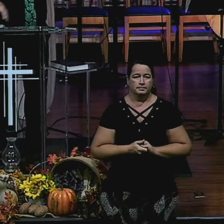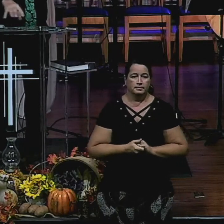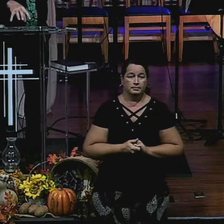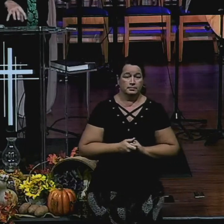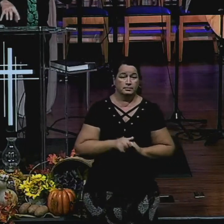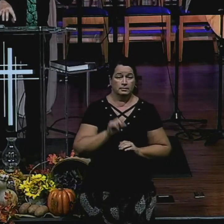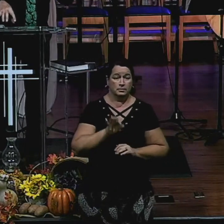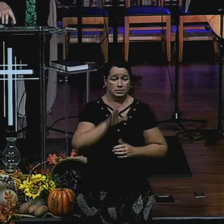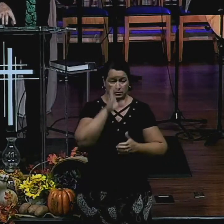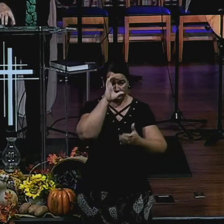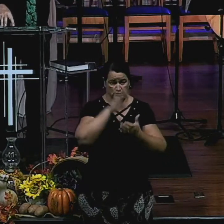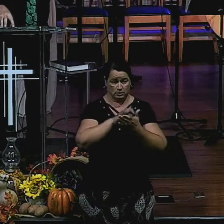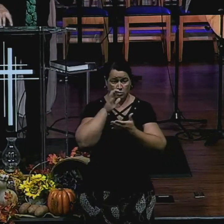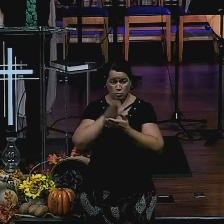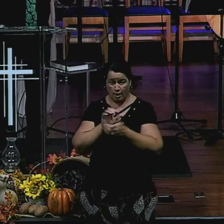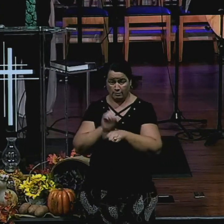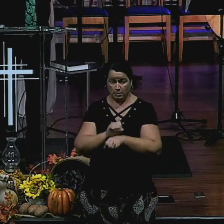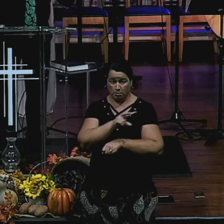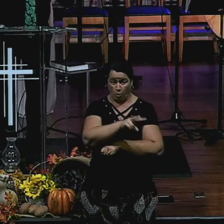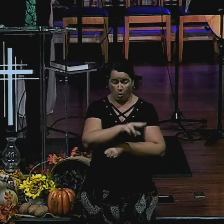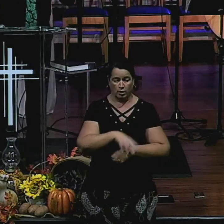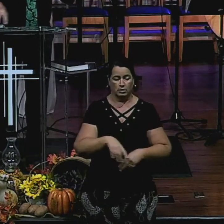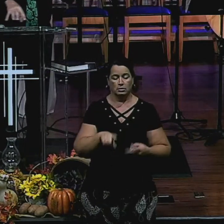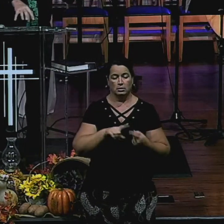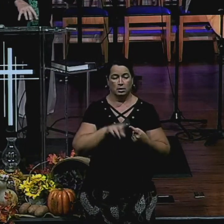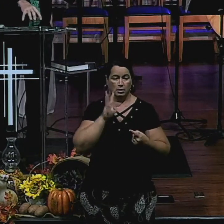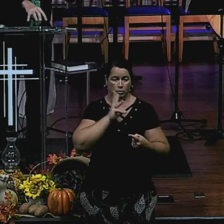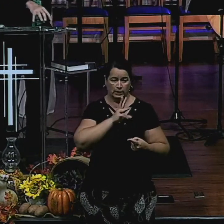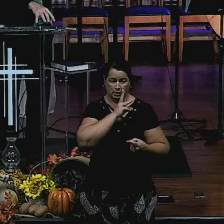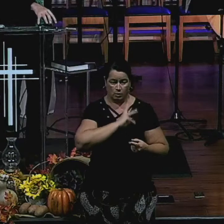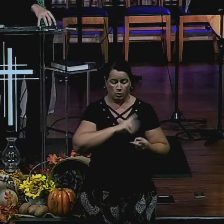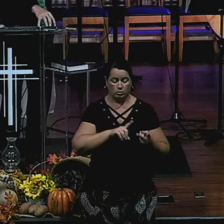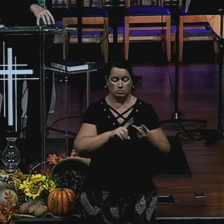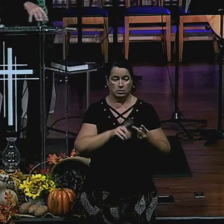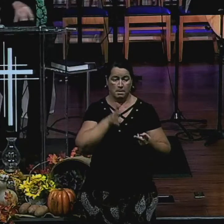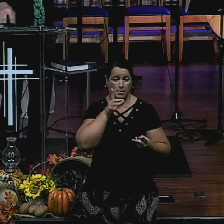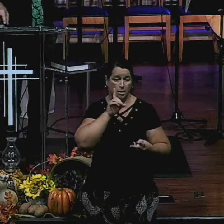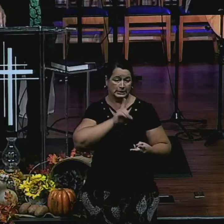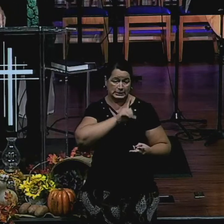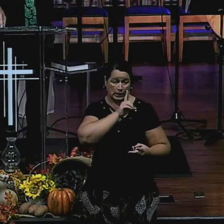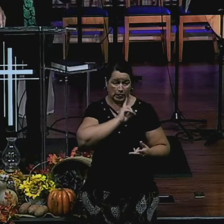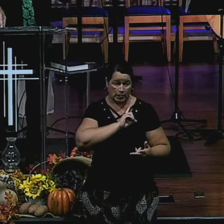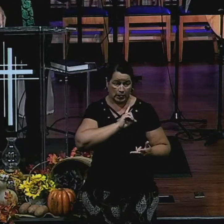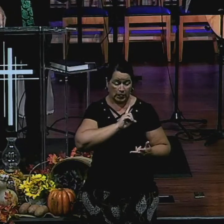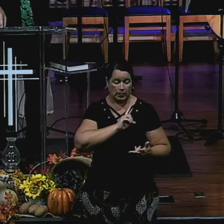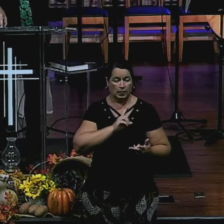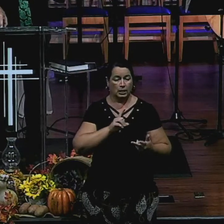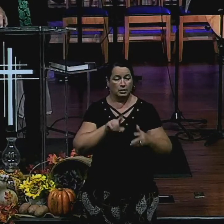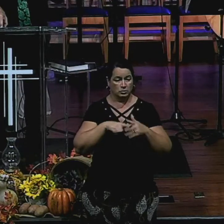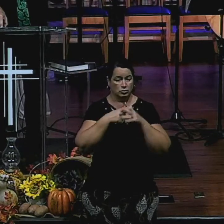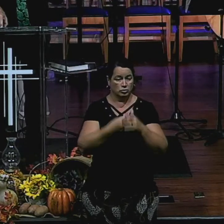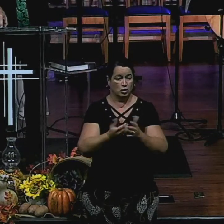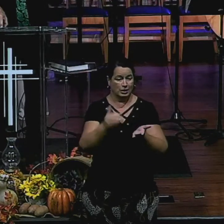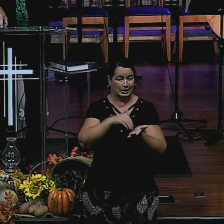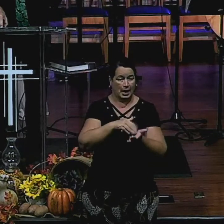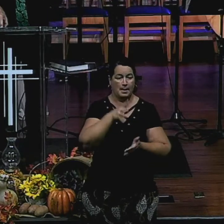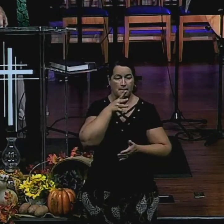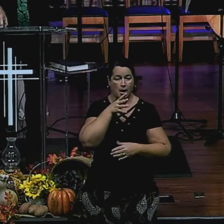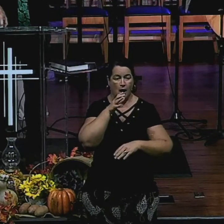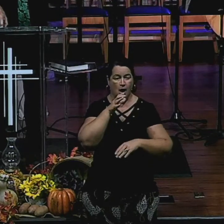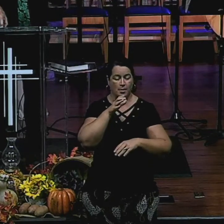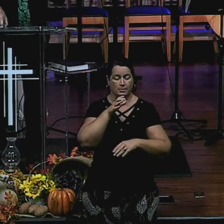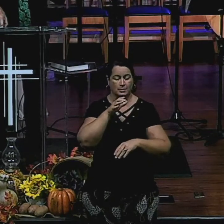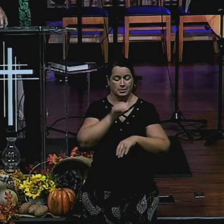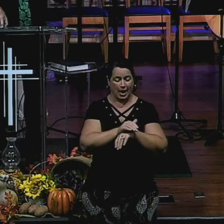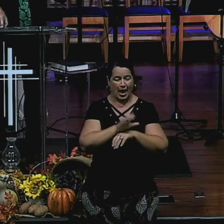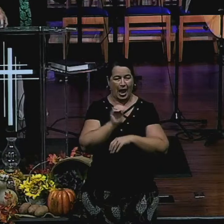spouse is deployed, if you are a widow, if you are a single mom, we are reinstituting our Mom's Night Out. That starts up. I know a lot of the